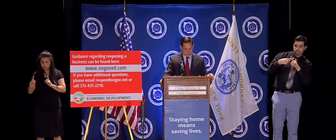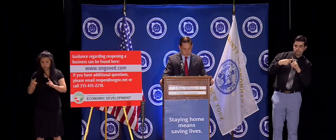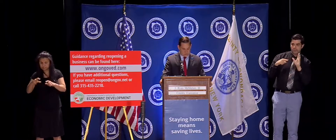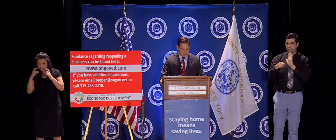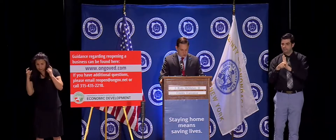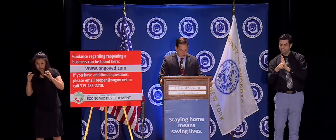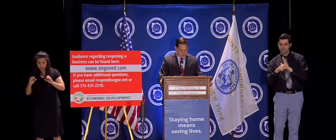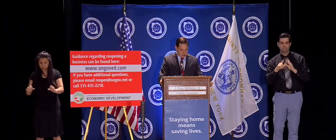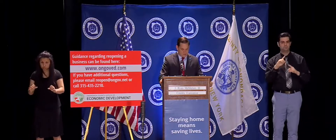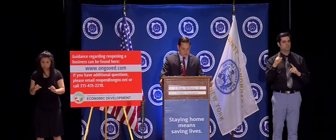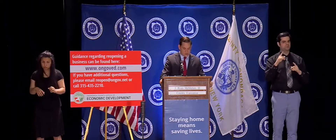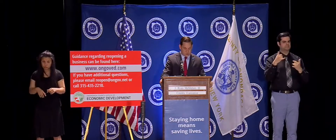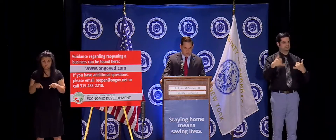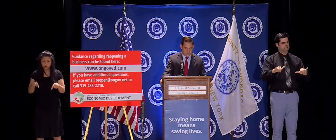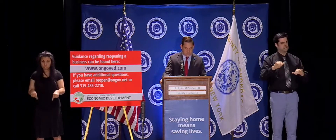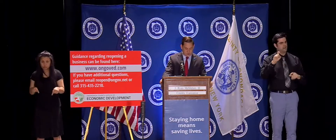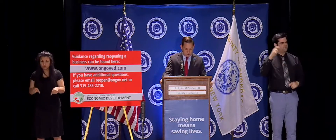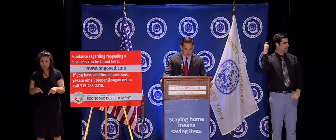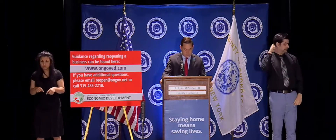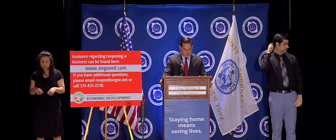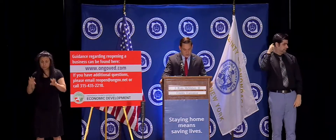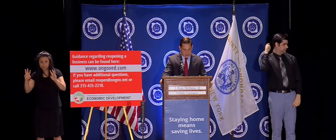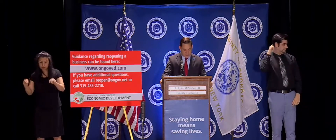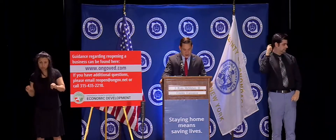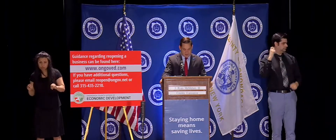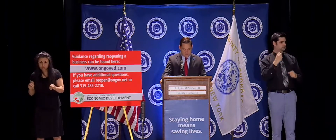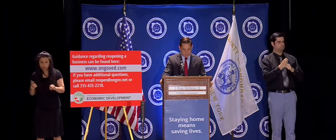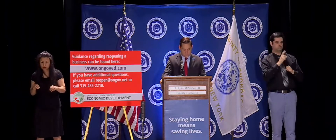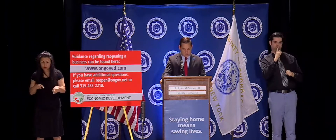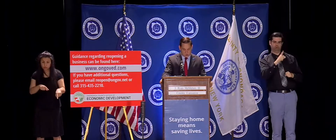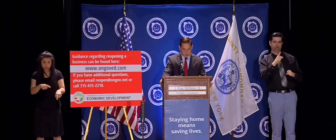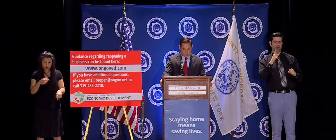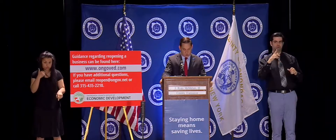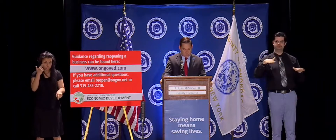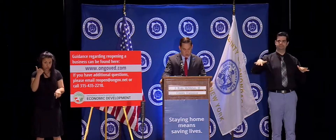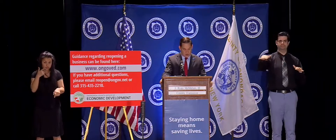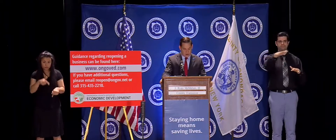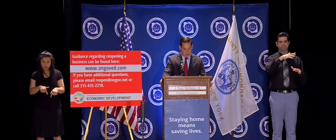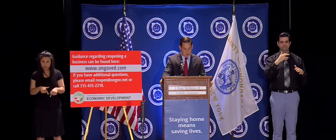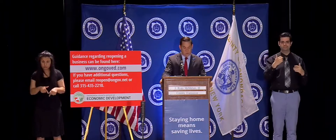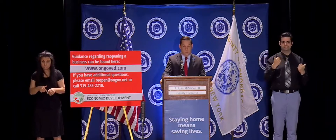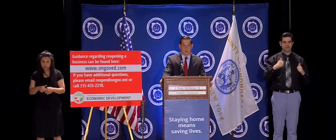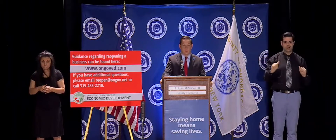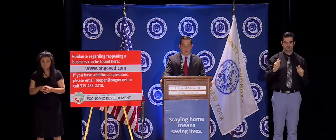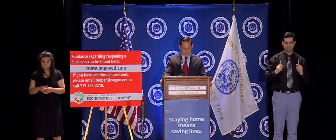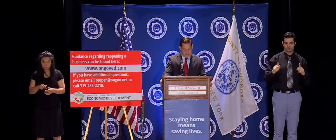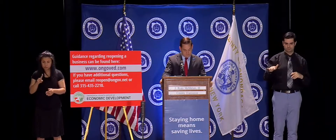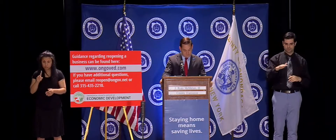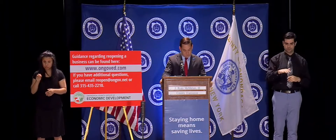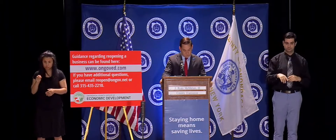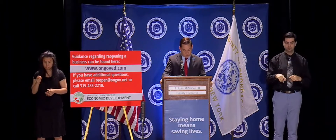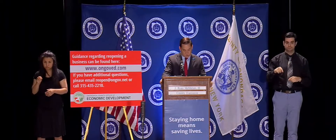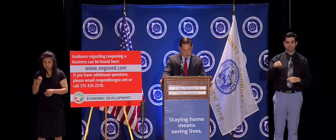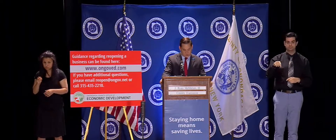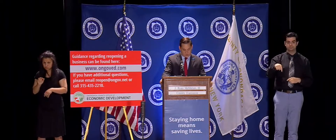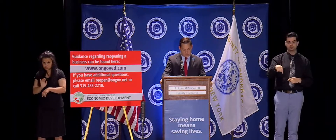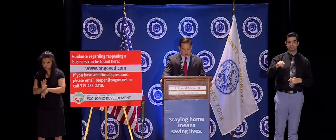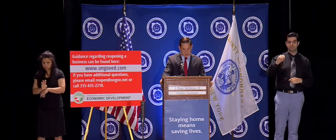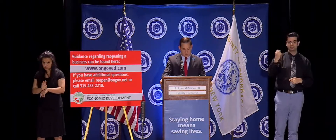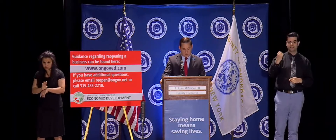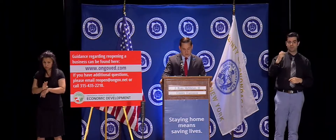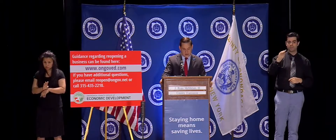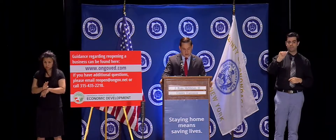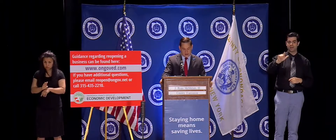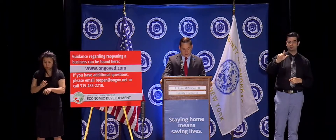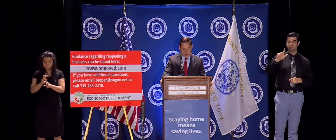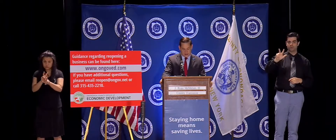reminder, Saturday, May 23rd, 10 a.m., the zoo will be open again. Reservations